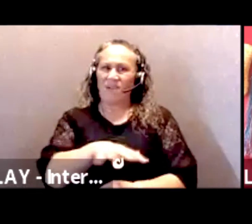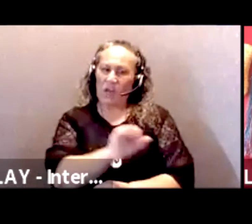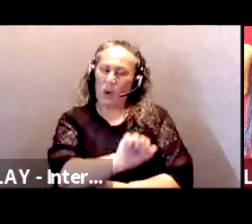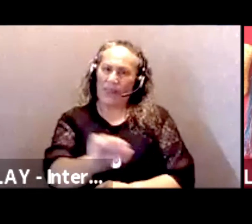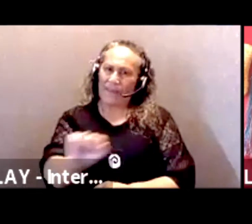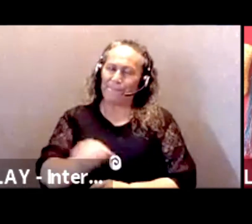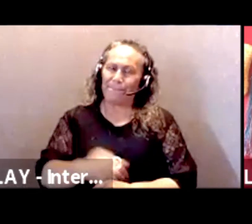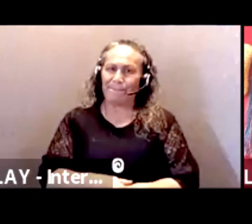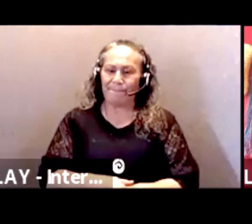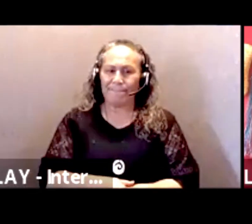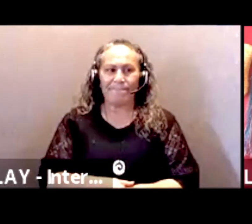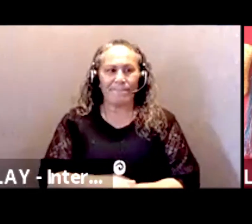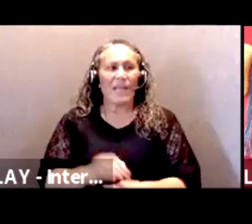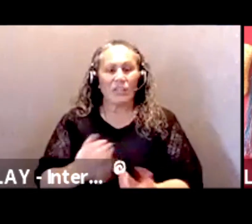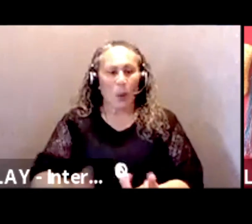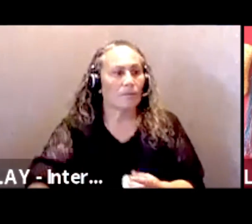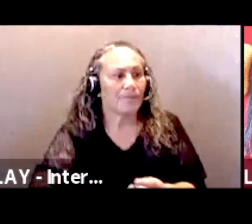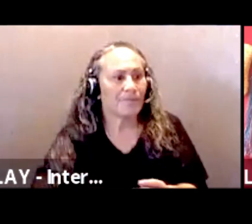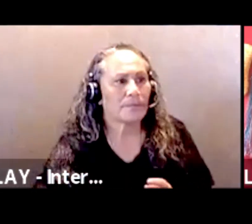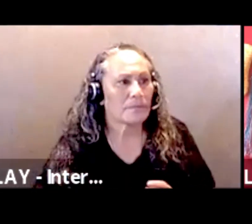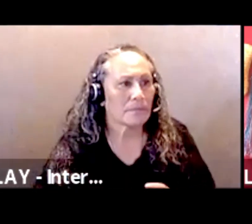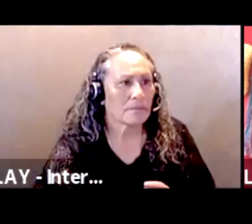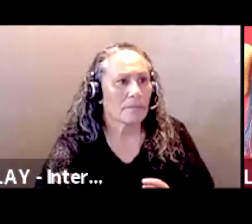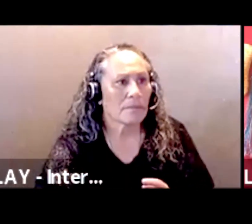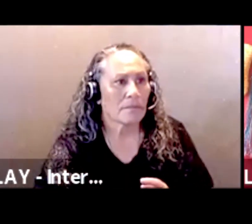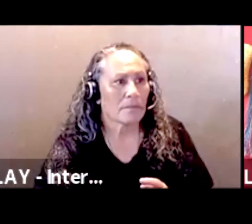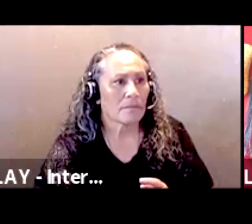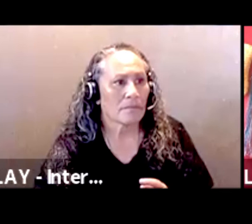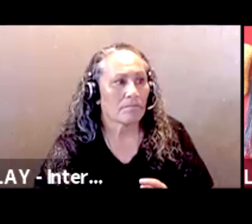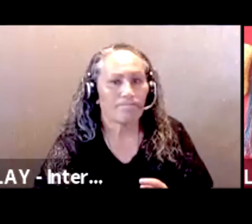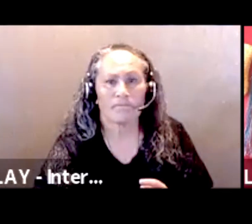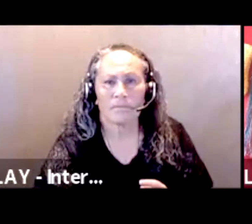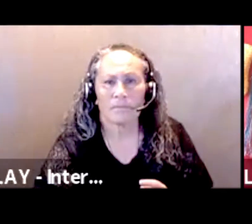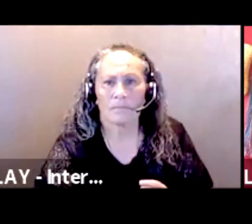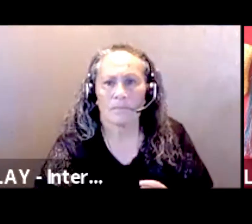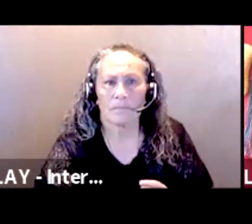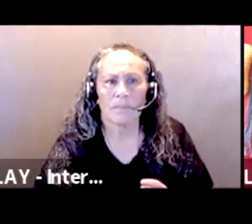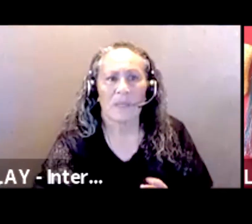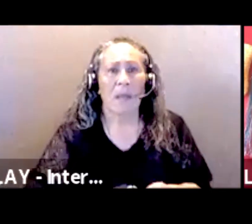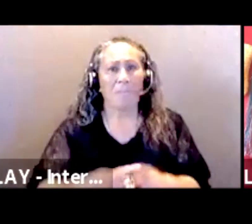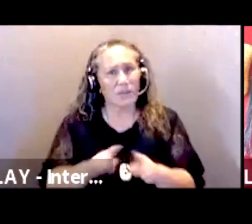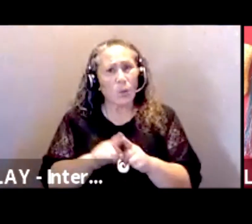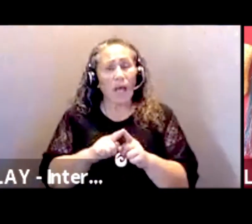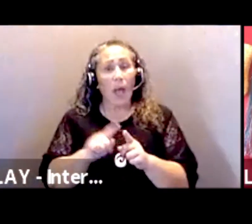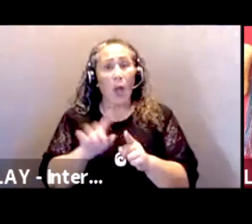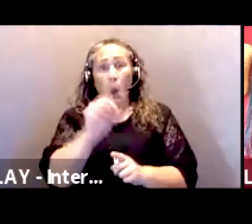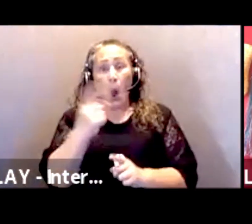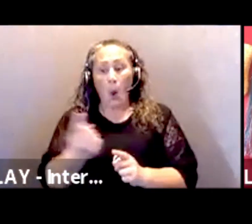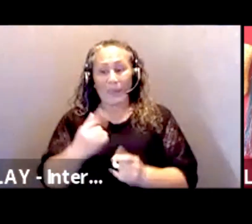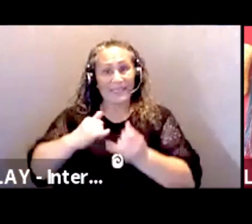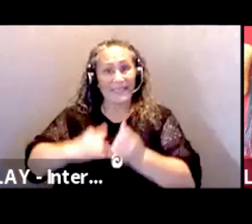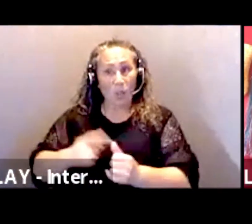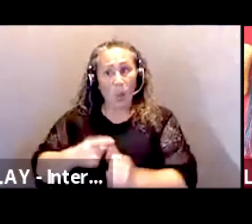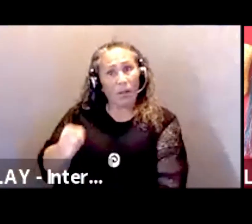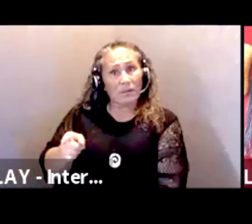So yeah, I think exactly what you've said, but that it's also just not in South Auckland. And I think, we've